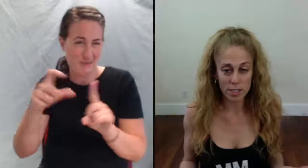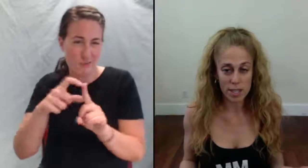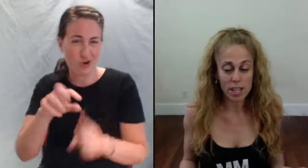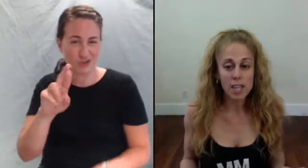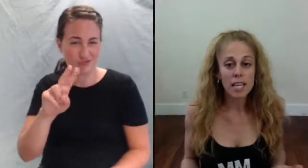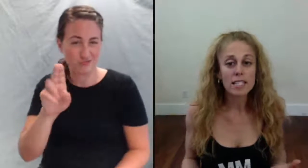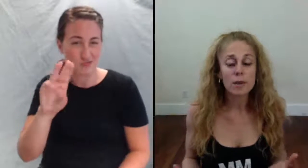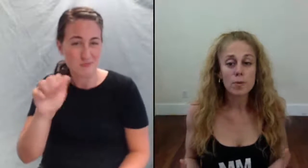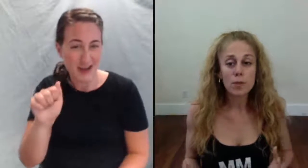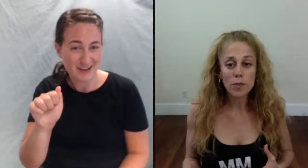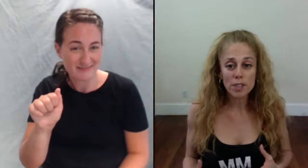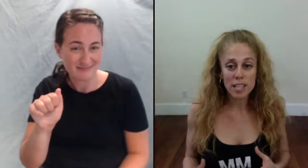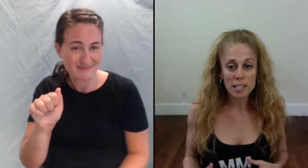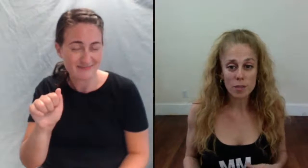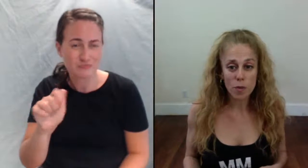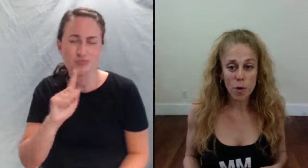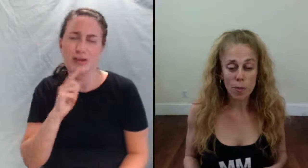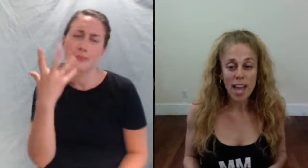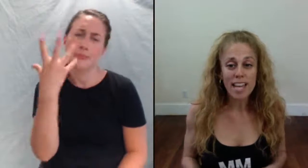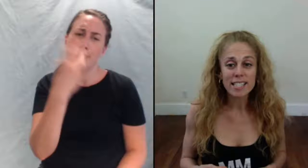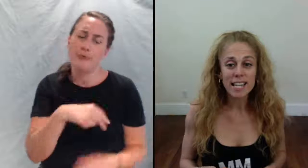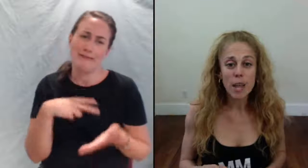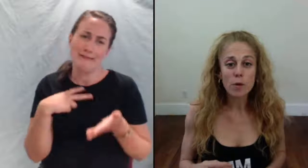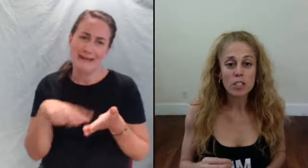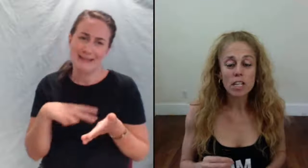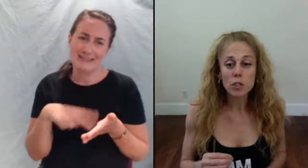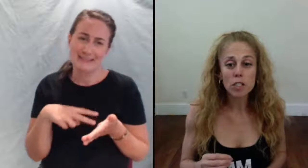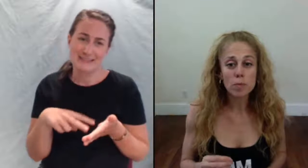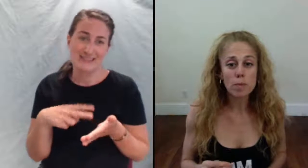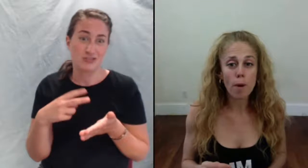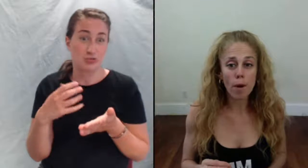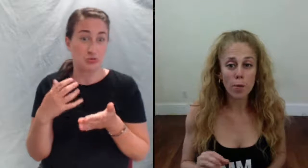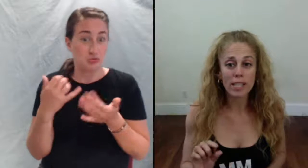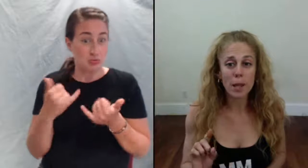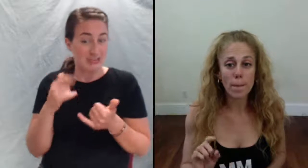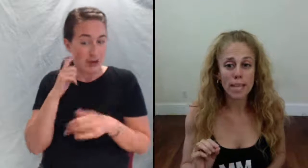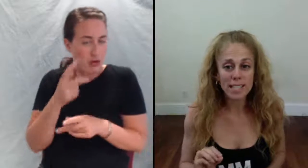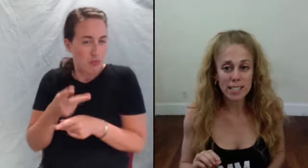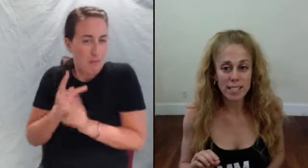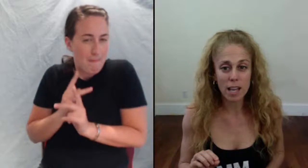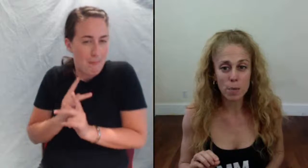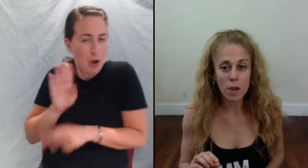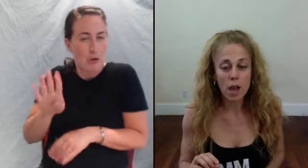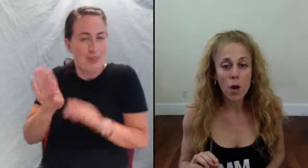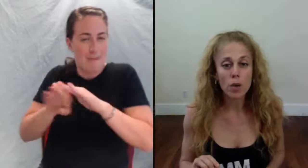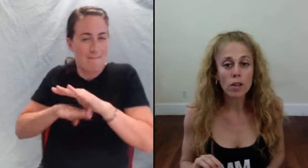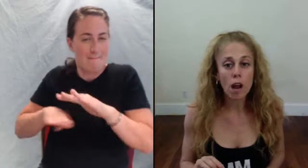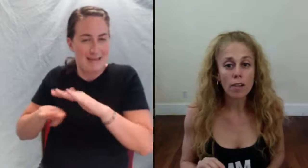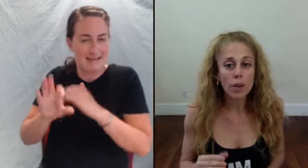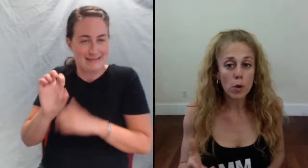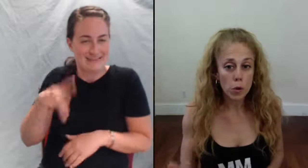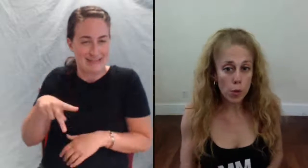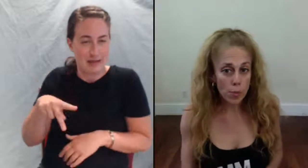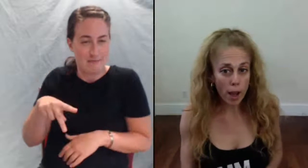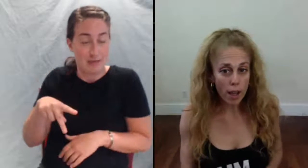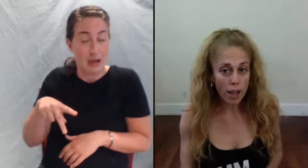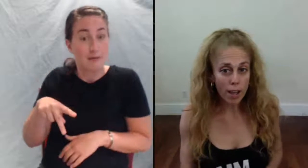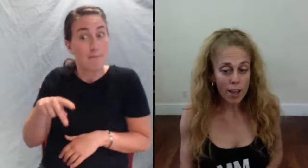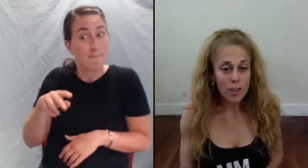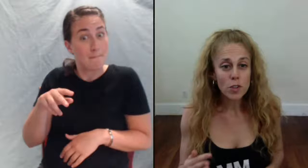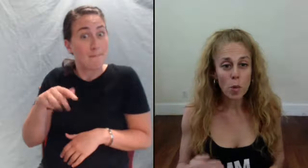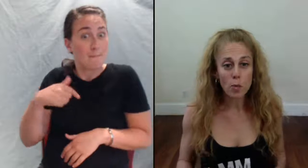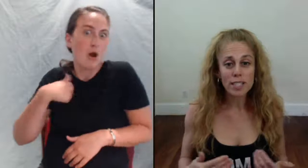those. It's a beautiful dance form, and today we're just going to be borrowing their basic step, and we'll call it